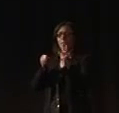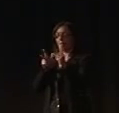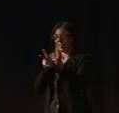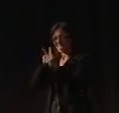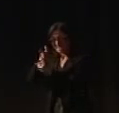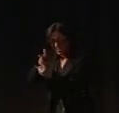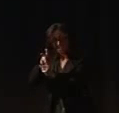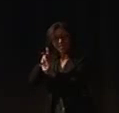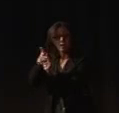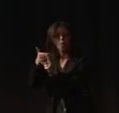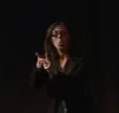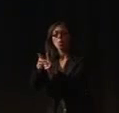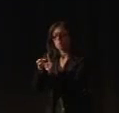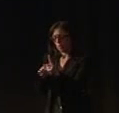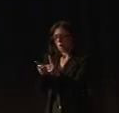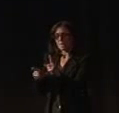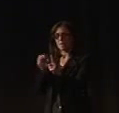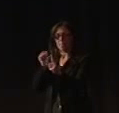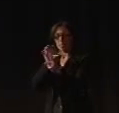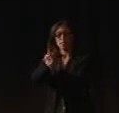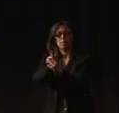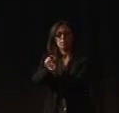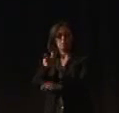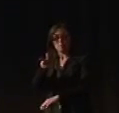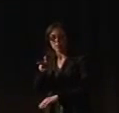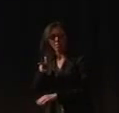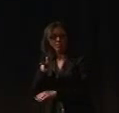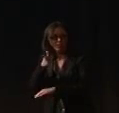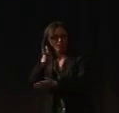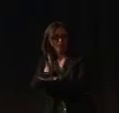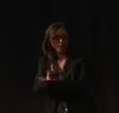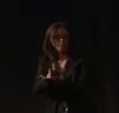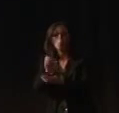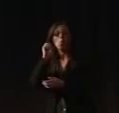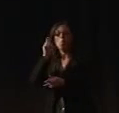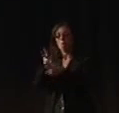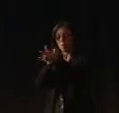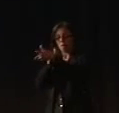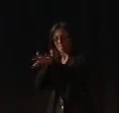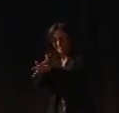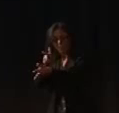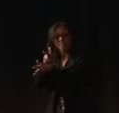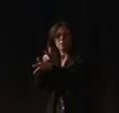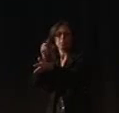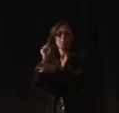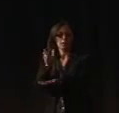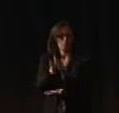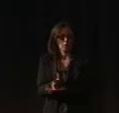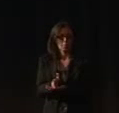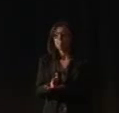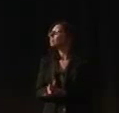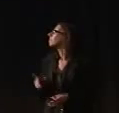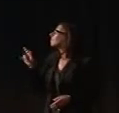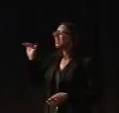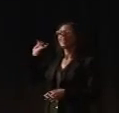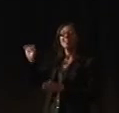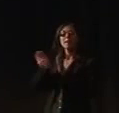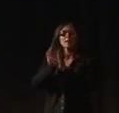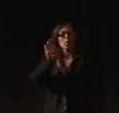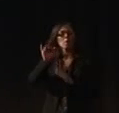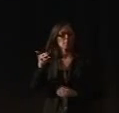is a product of Mobileye, which is an Israeli company started by an ex-student and postdoc of mine,